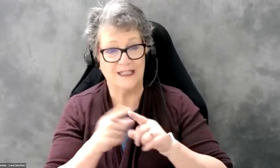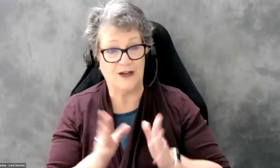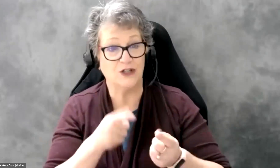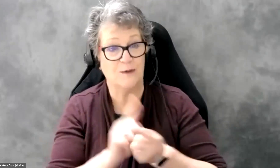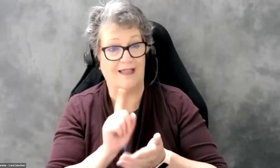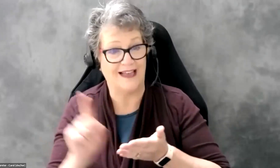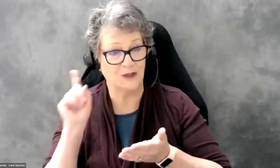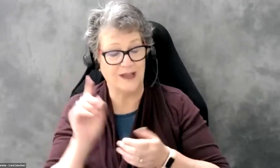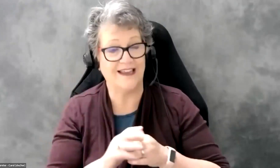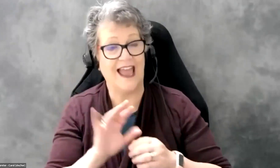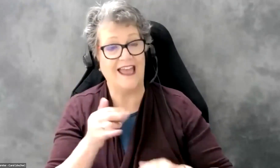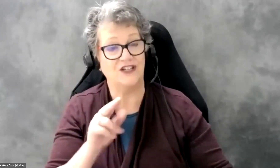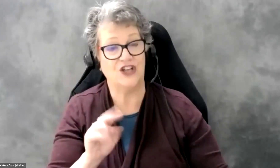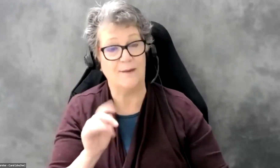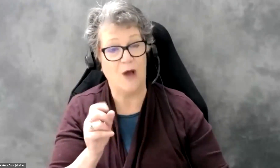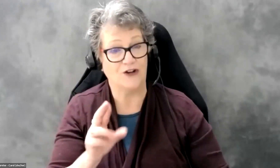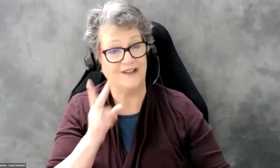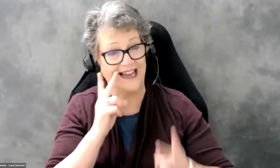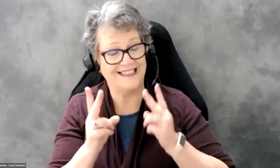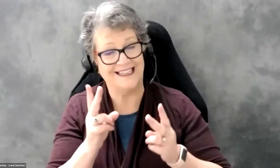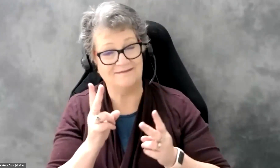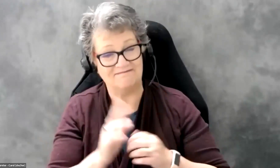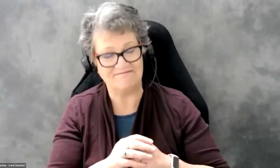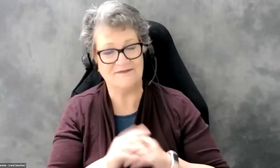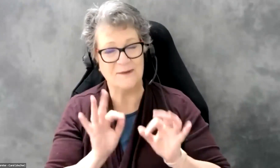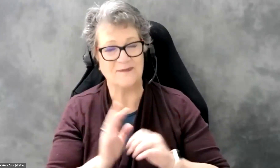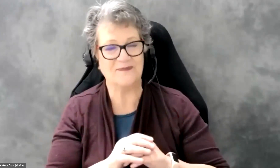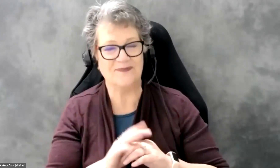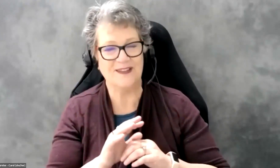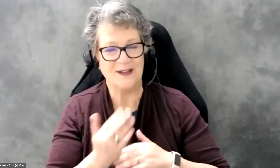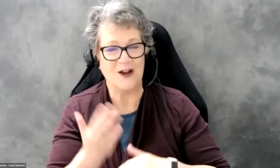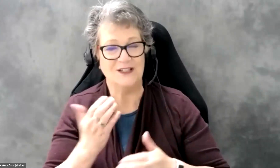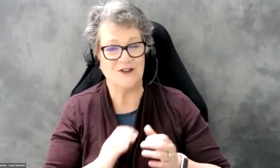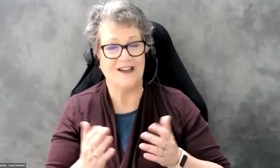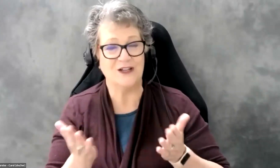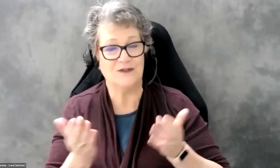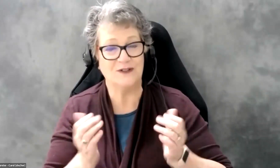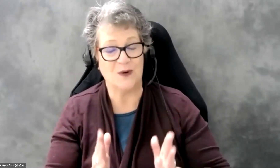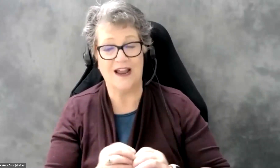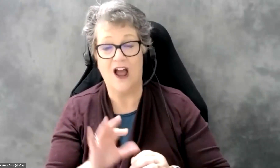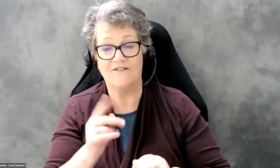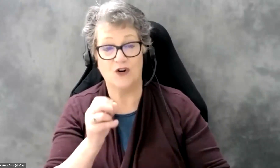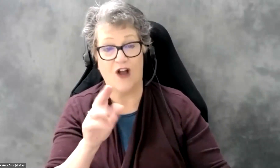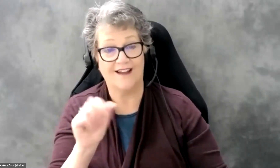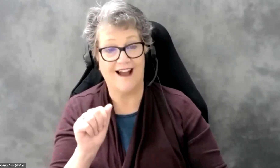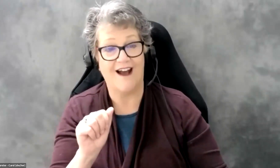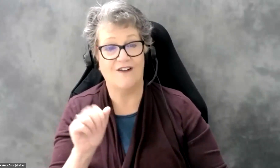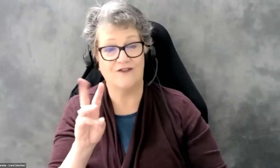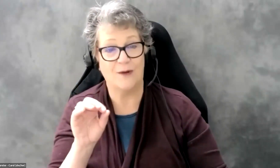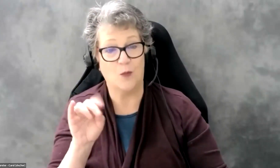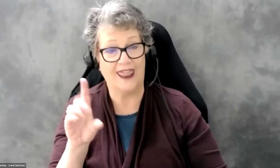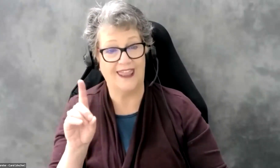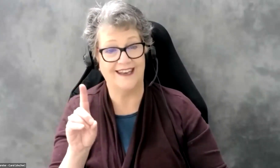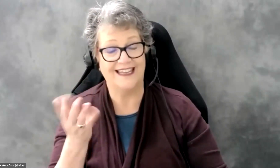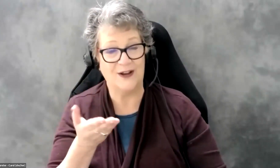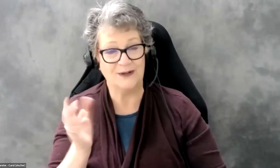week. And Jan Bonner, I see on there as well. Good morning, Jan. From another one of our service coordinators. I have Veronica from Woodland as well. All